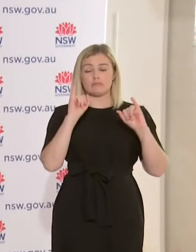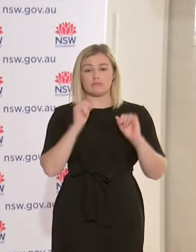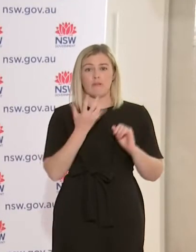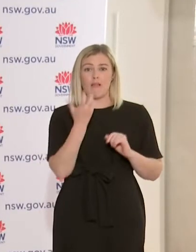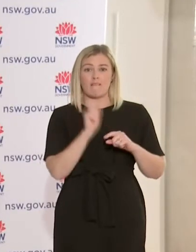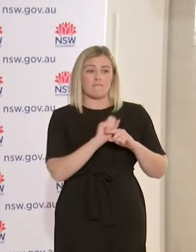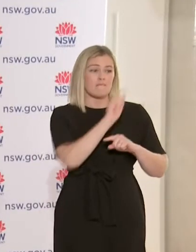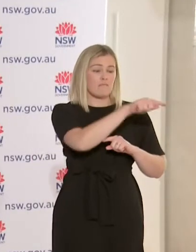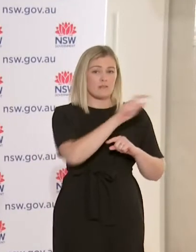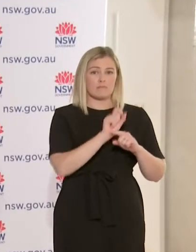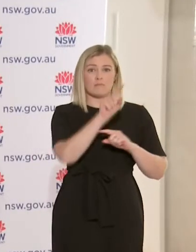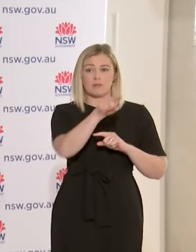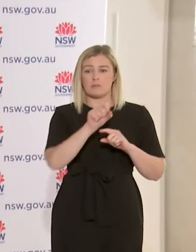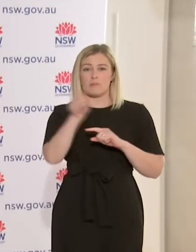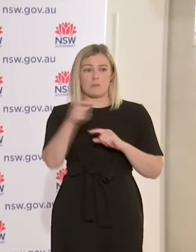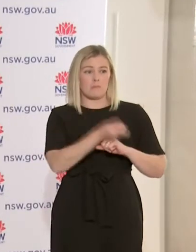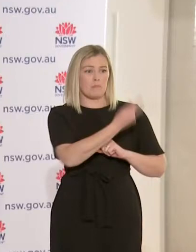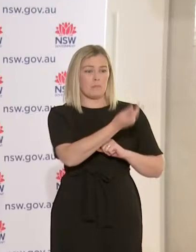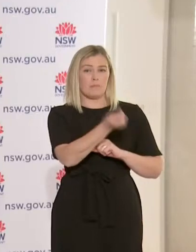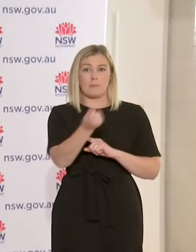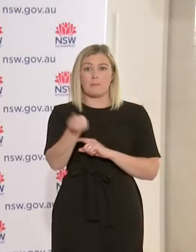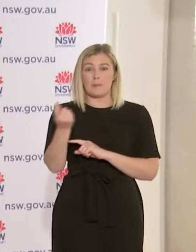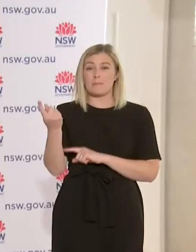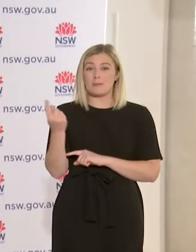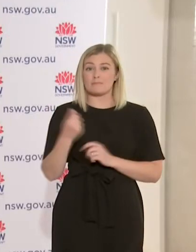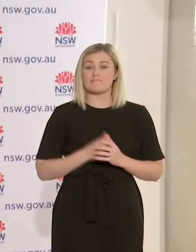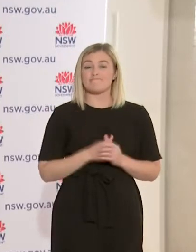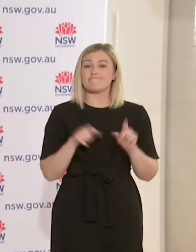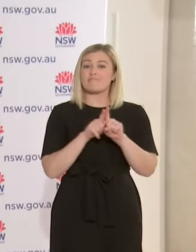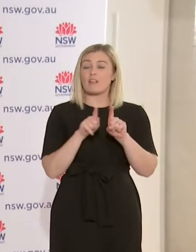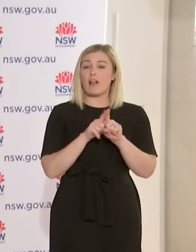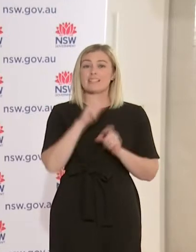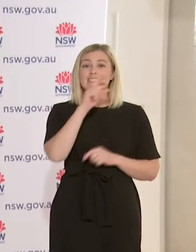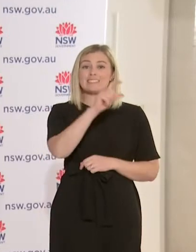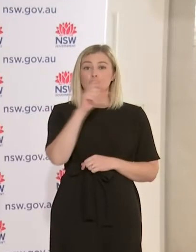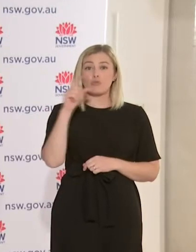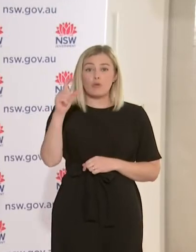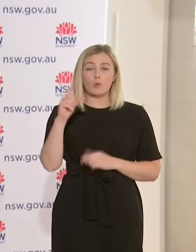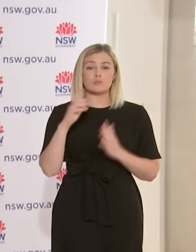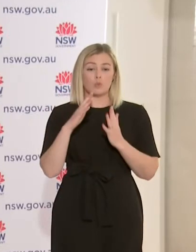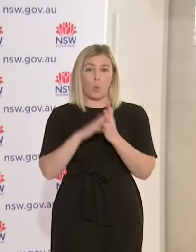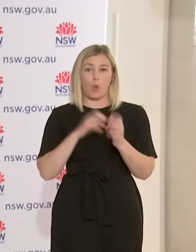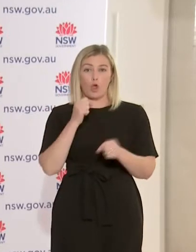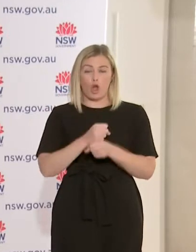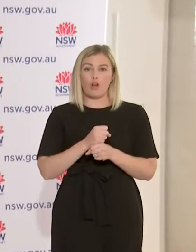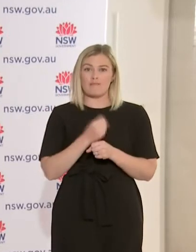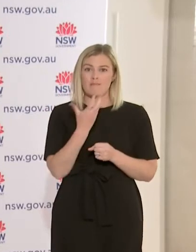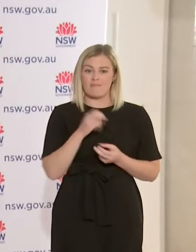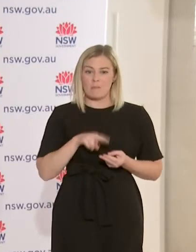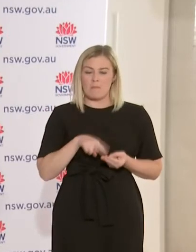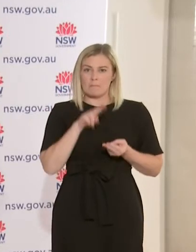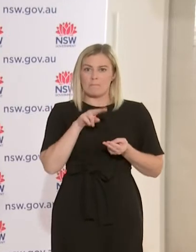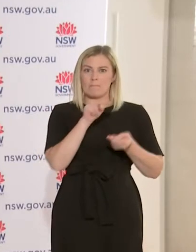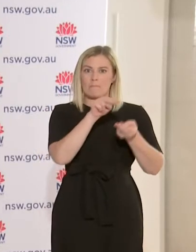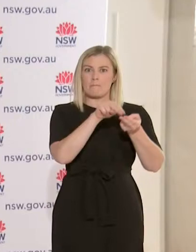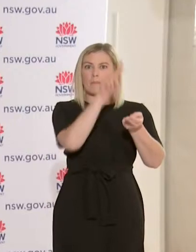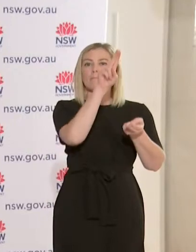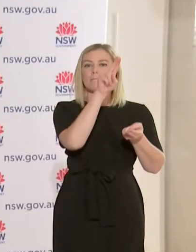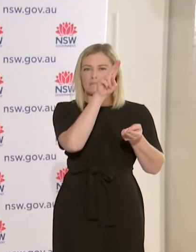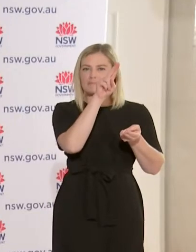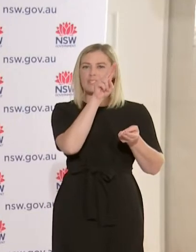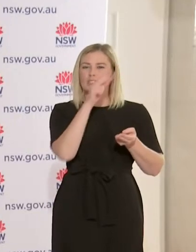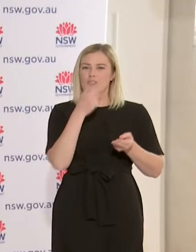I've got concerns about the fact that we've got cases increasing in Central Coast, Wollongong. I'm very confident that